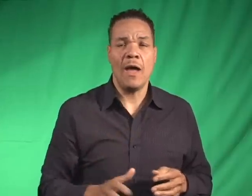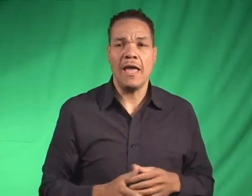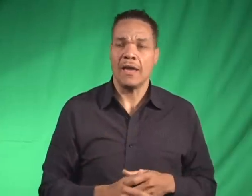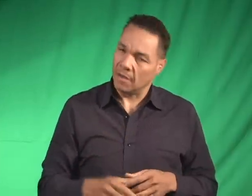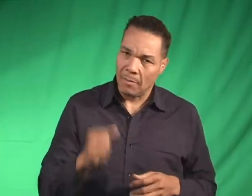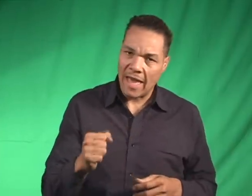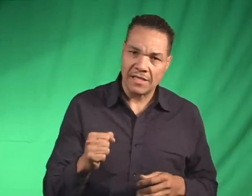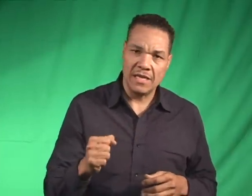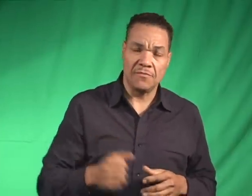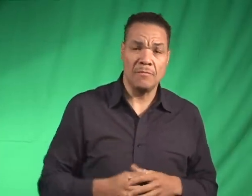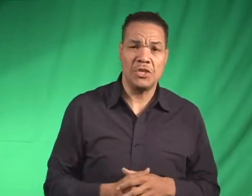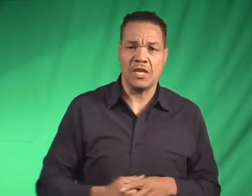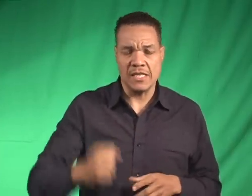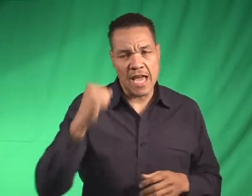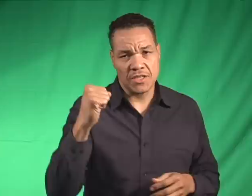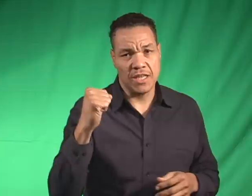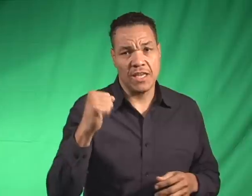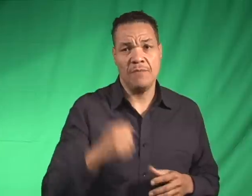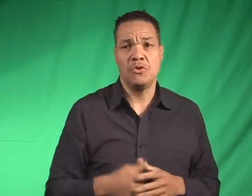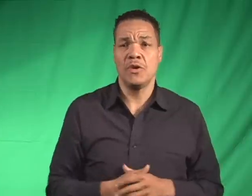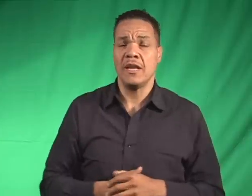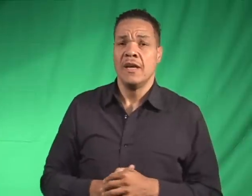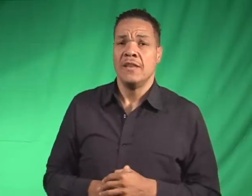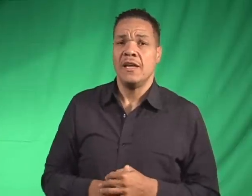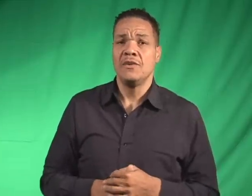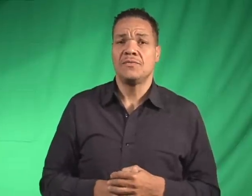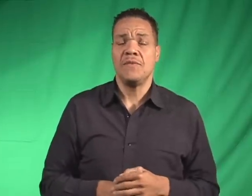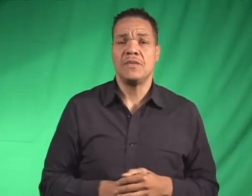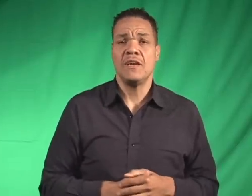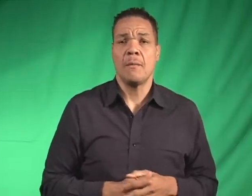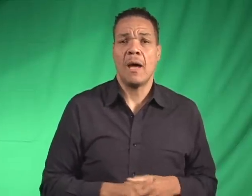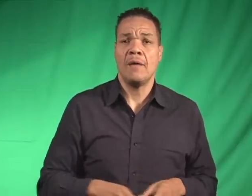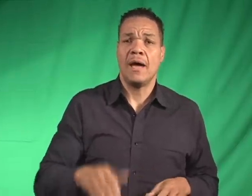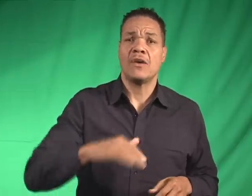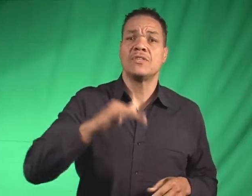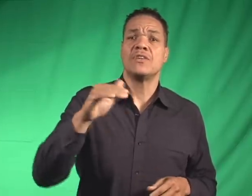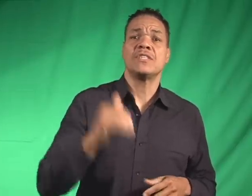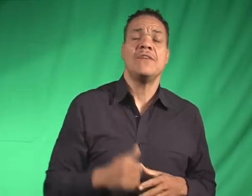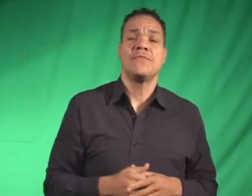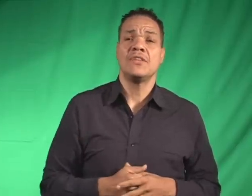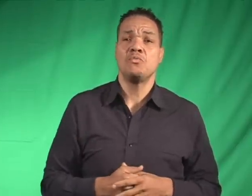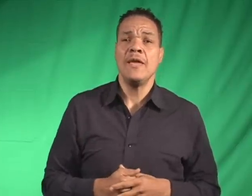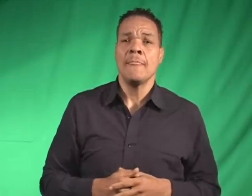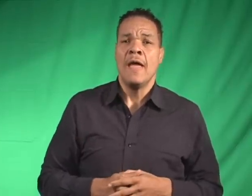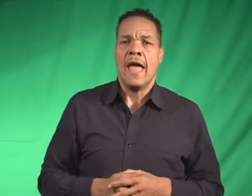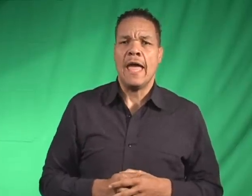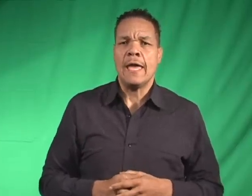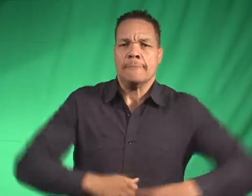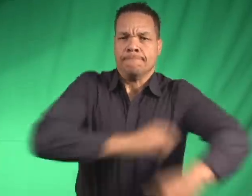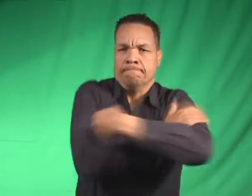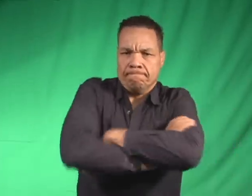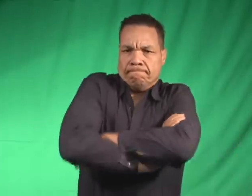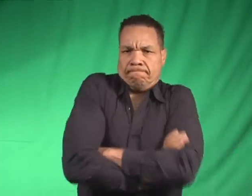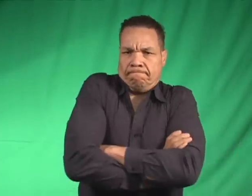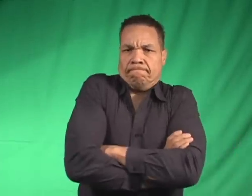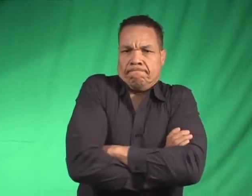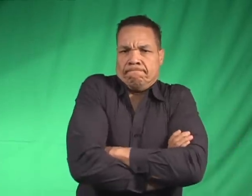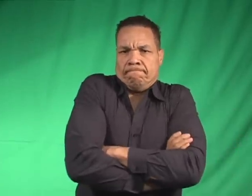weigh-in, the black team from Michigan, yes, they keep doing it. They lose 15 combined pounds. They're safe for this week. And